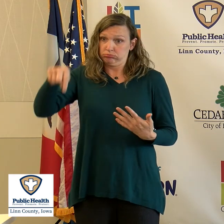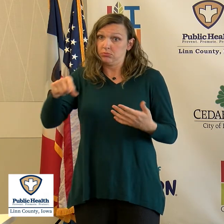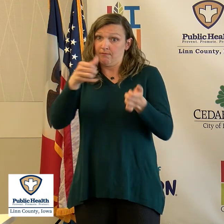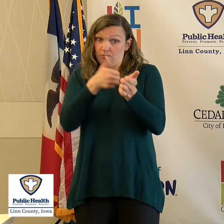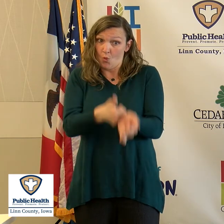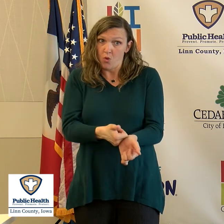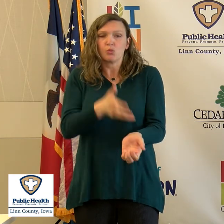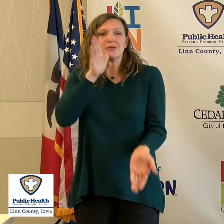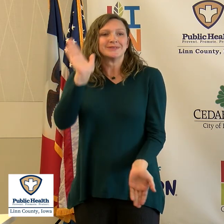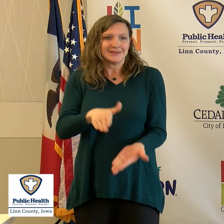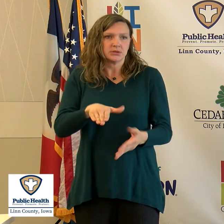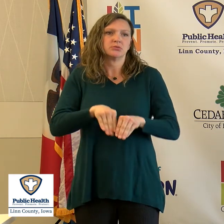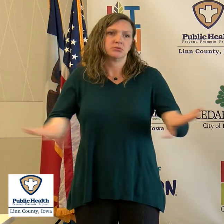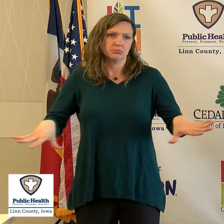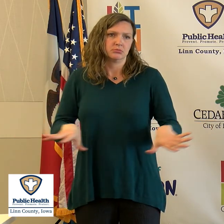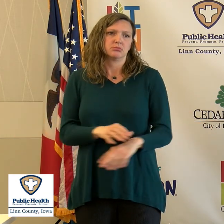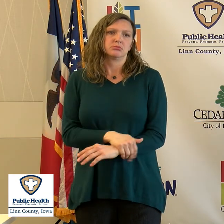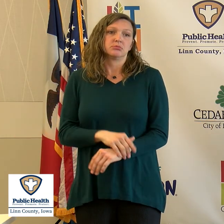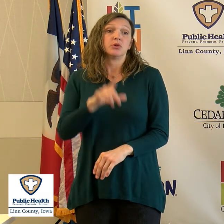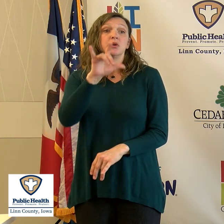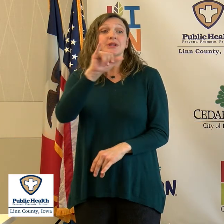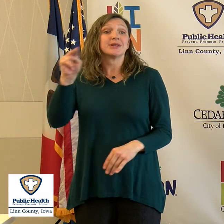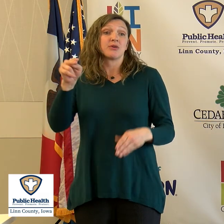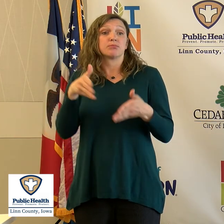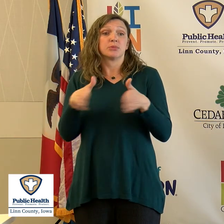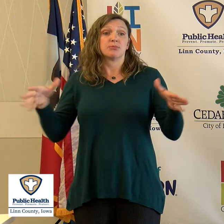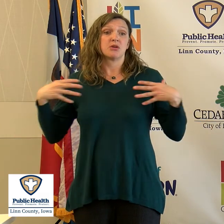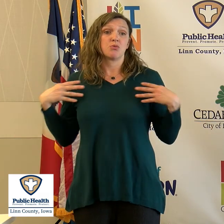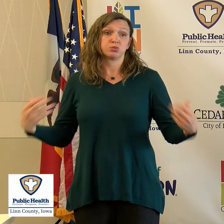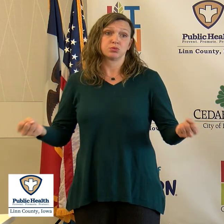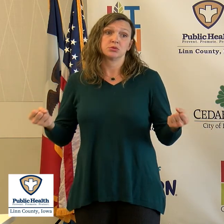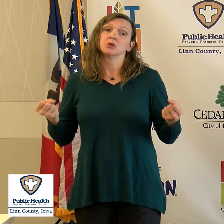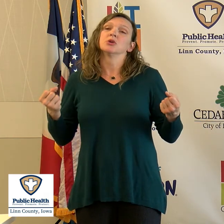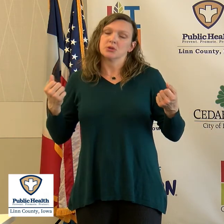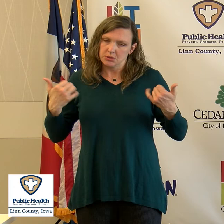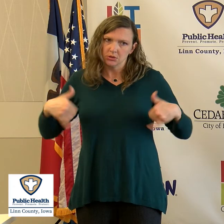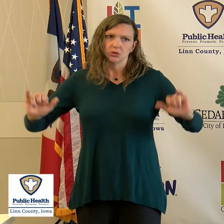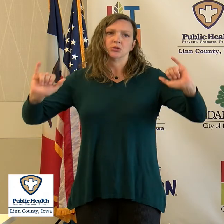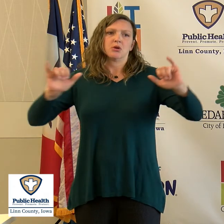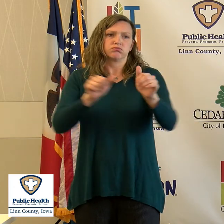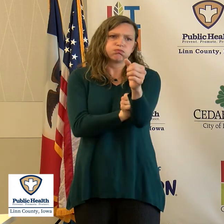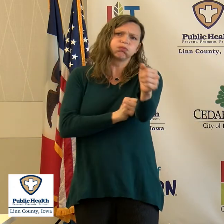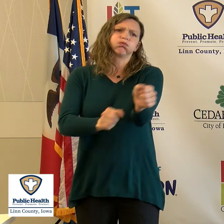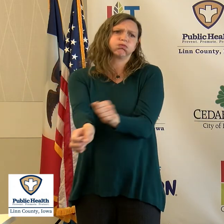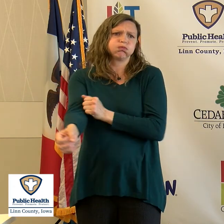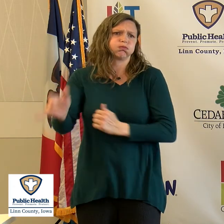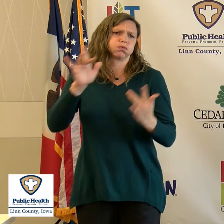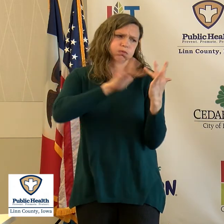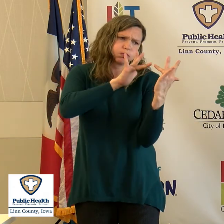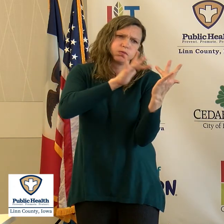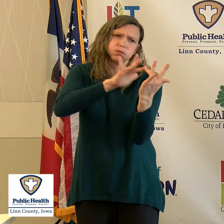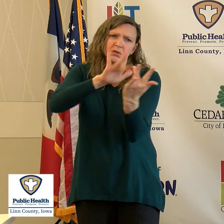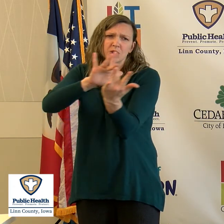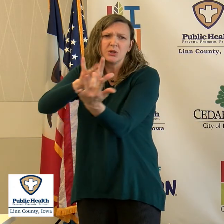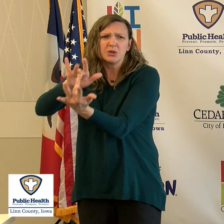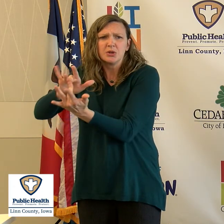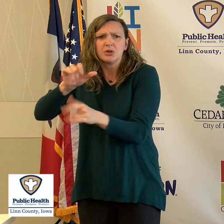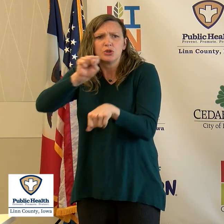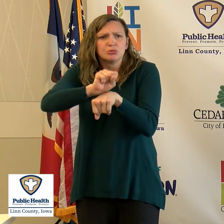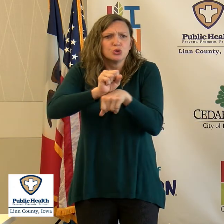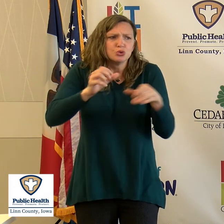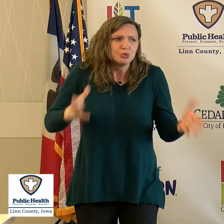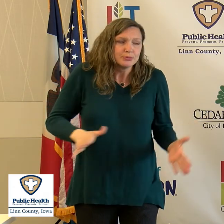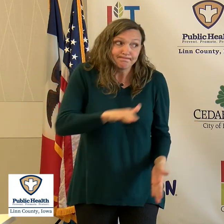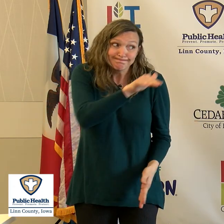Linn County Public Health has been proactively reaching out to employers to provide guidance and reduce the spread